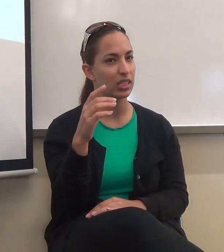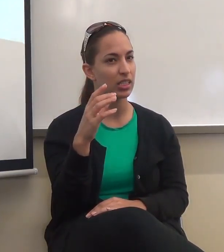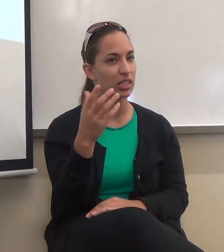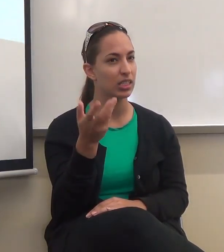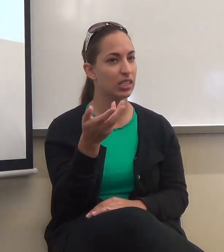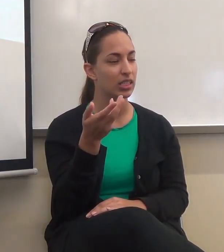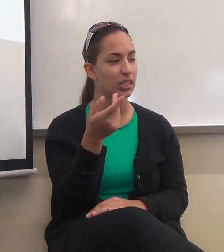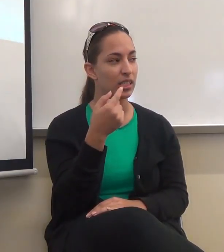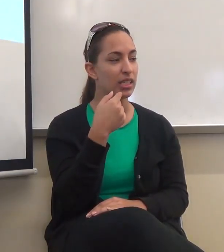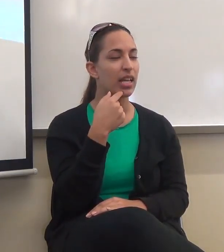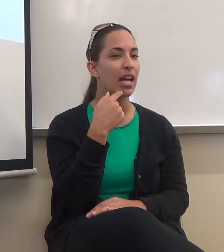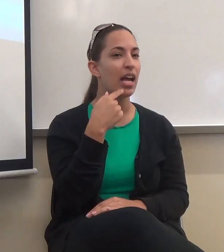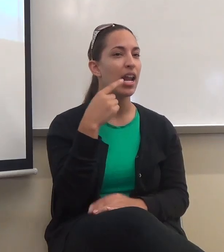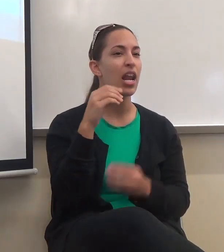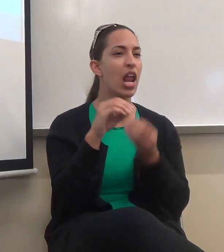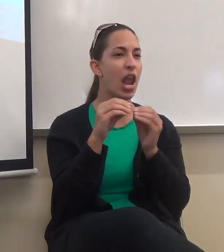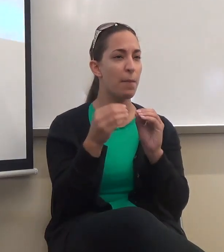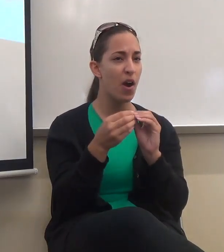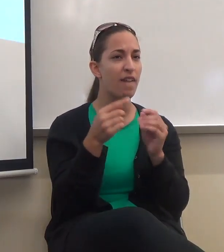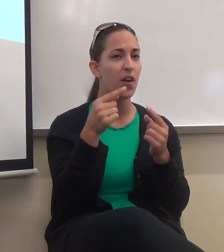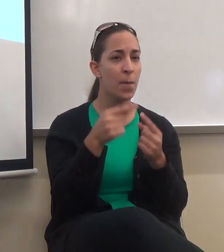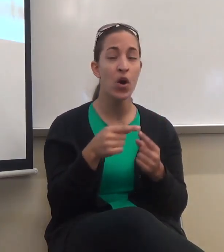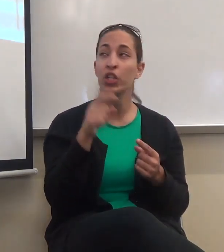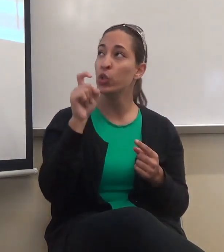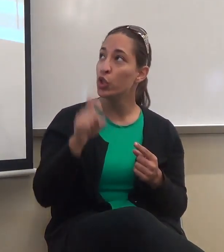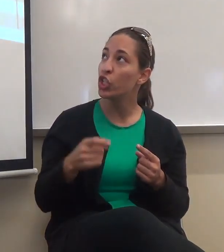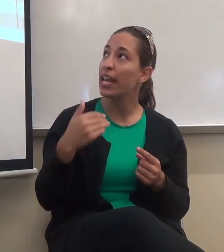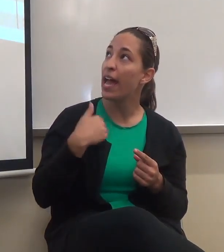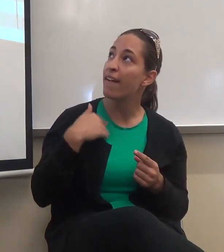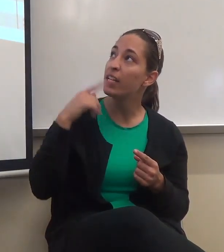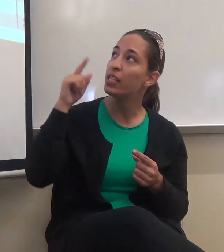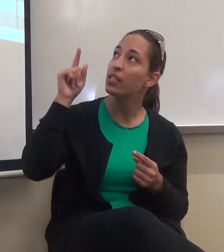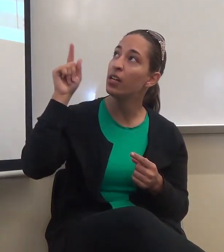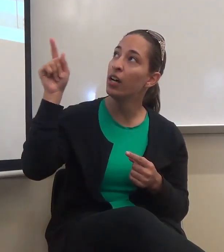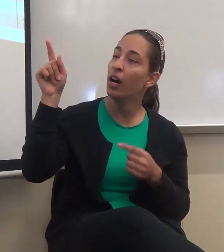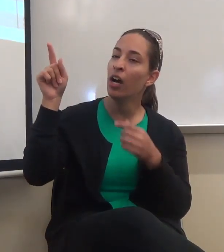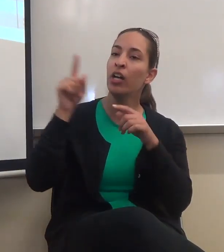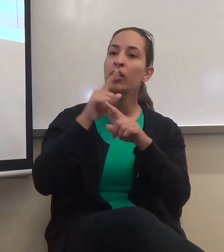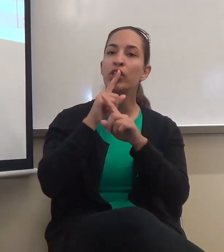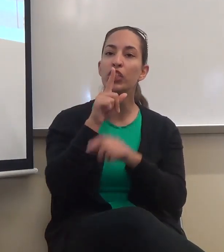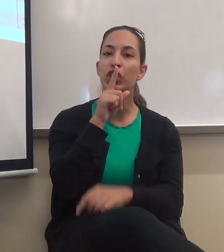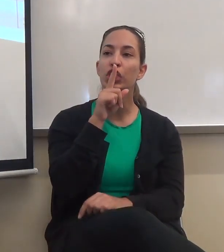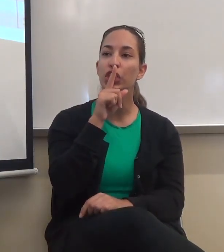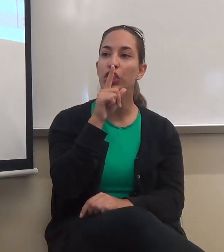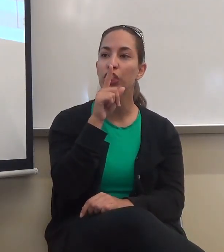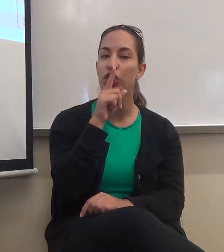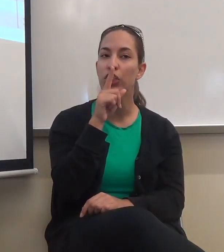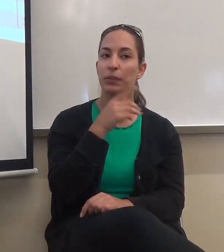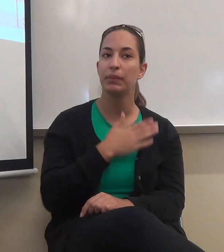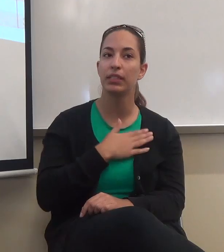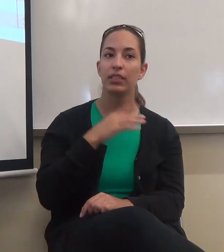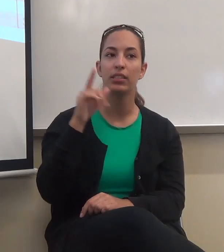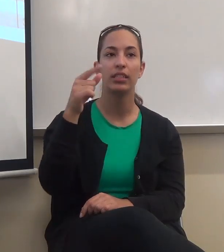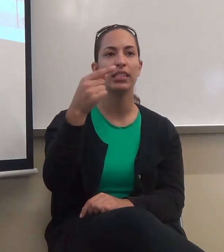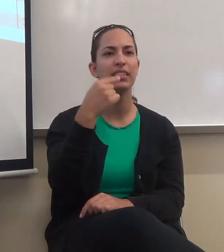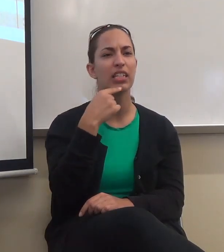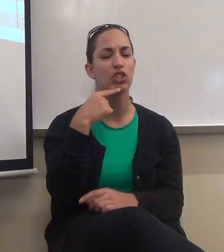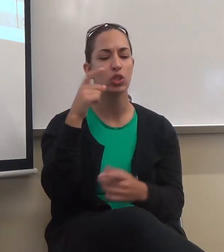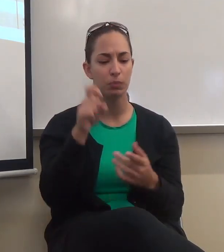number of points you're supposed to have is, He says you must earn a minimum of 490 well,